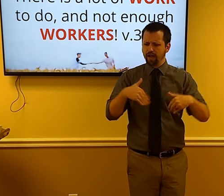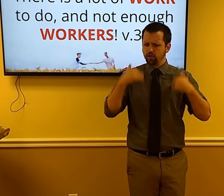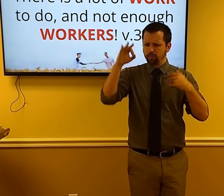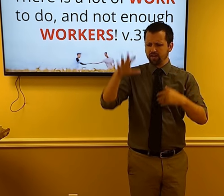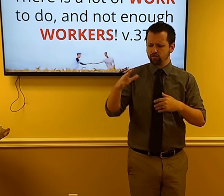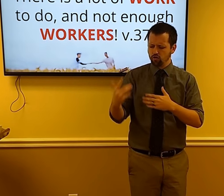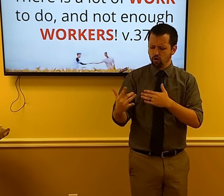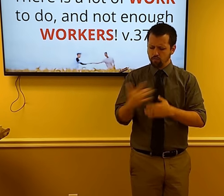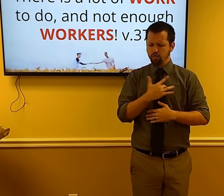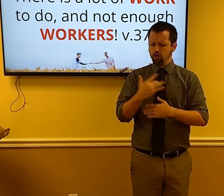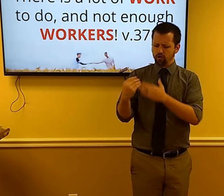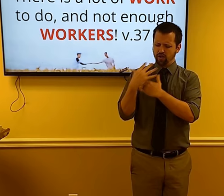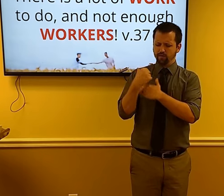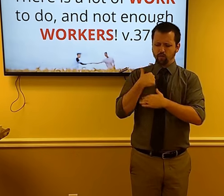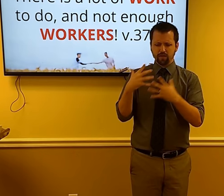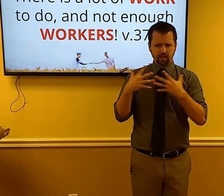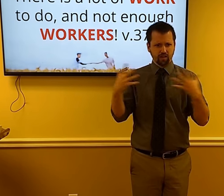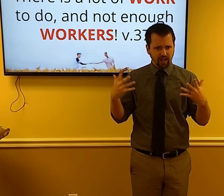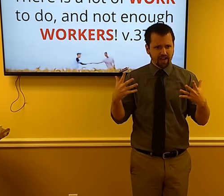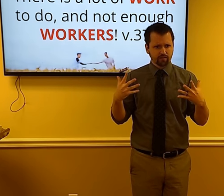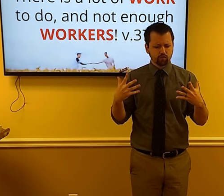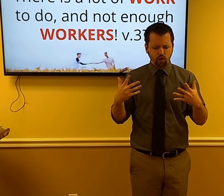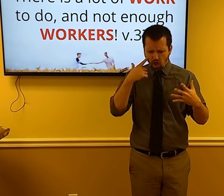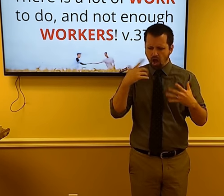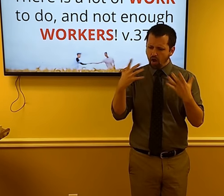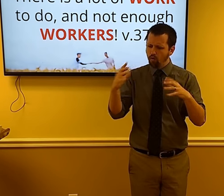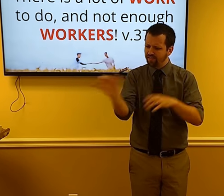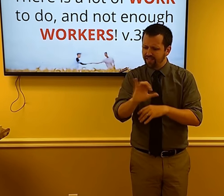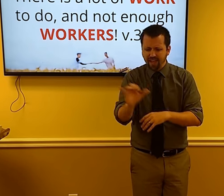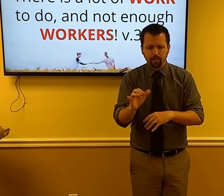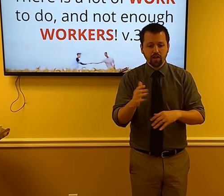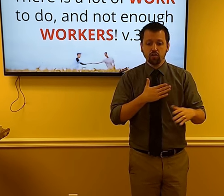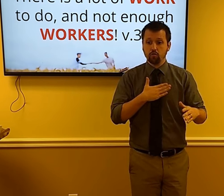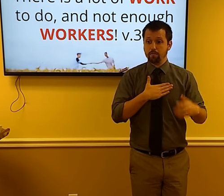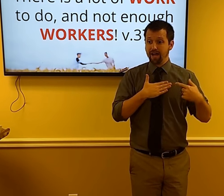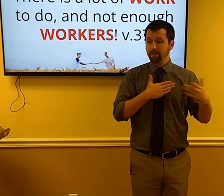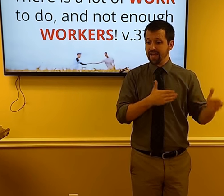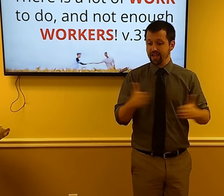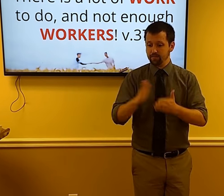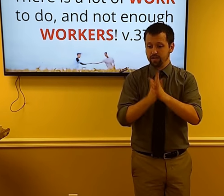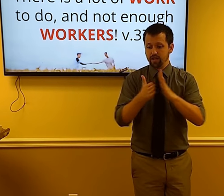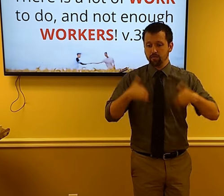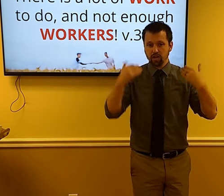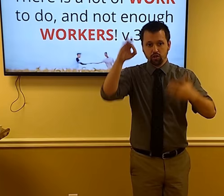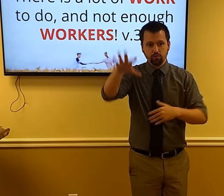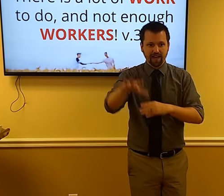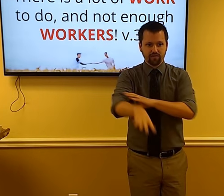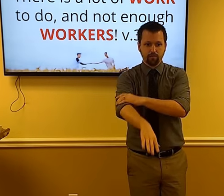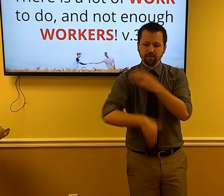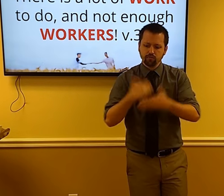youth pastors influence me a lot. So I thought, same. So my plan, become youth pastor. But I was